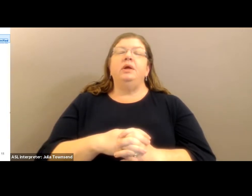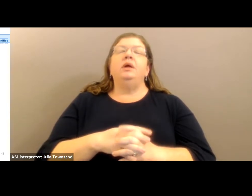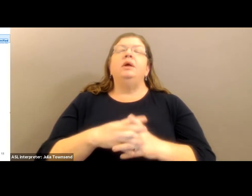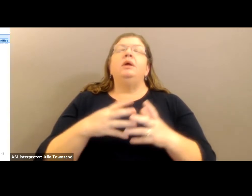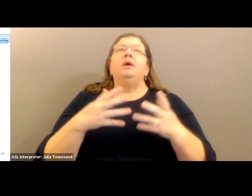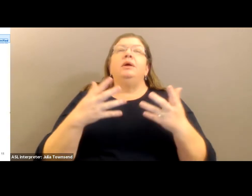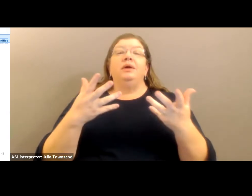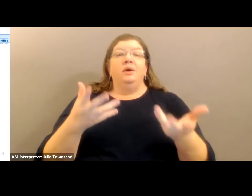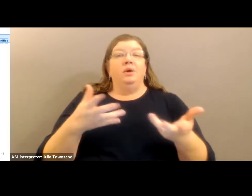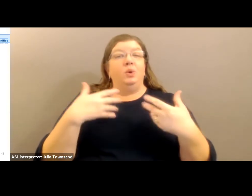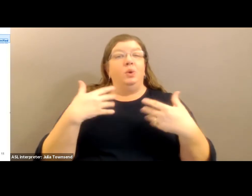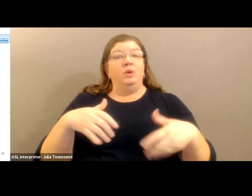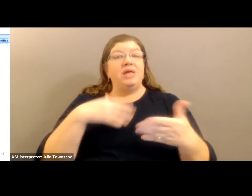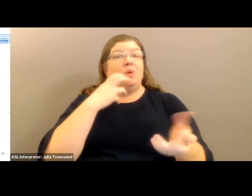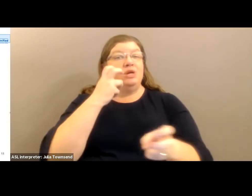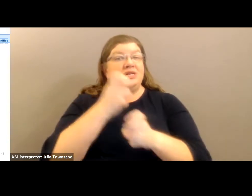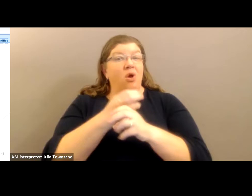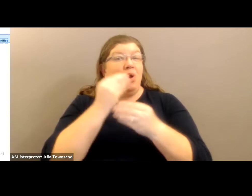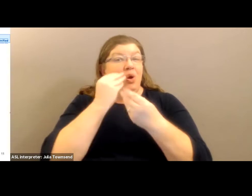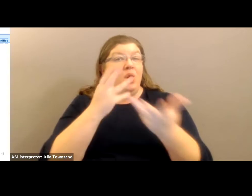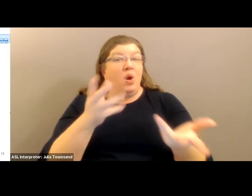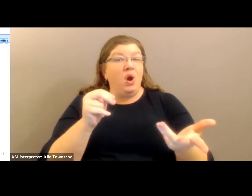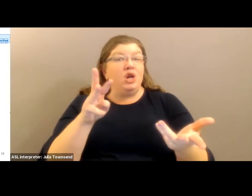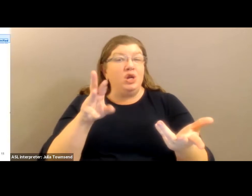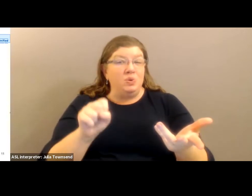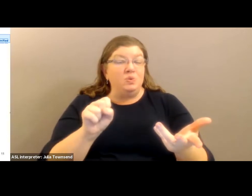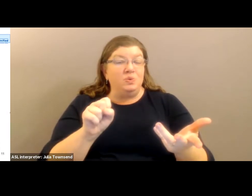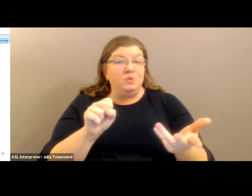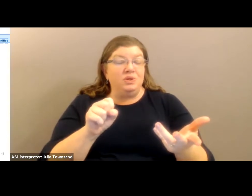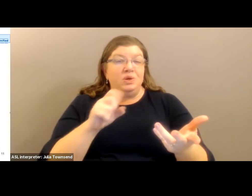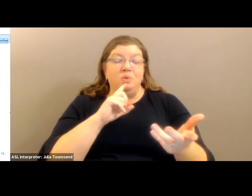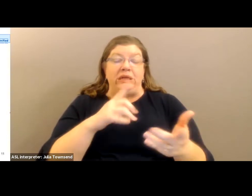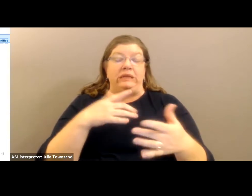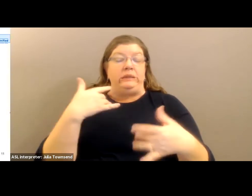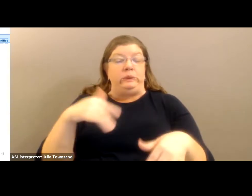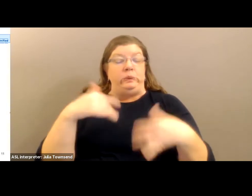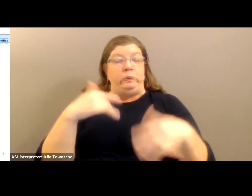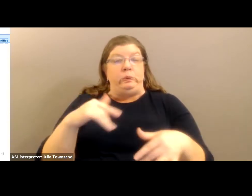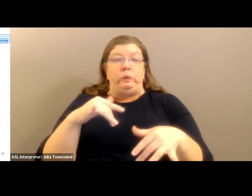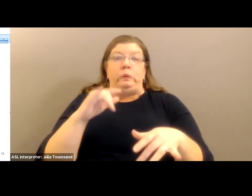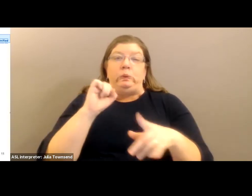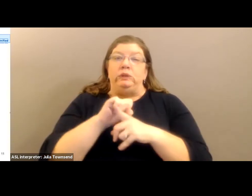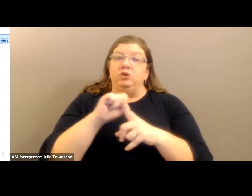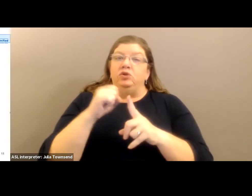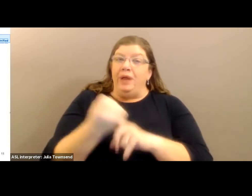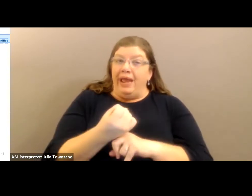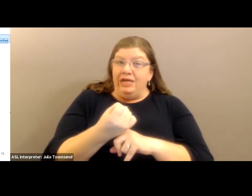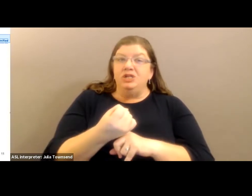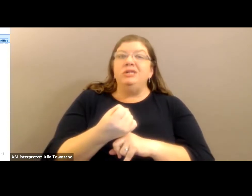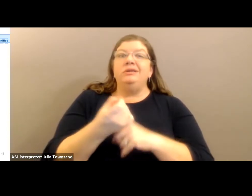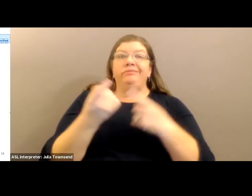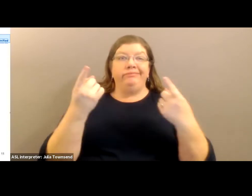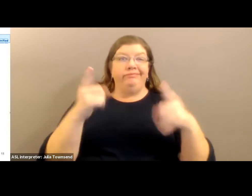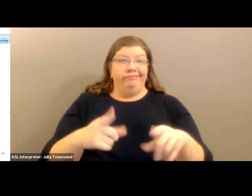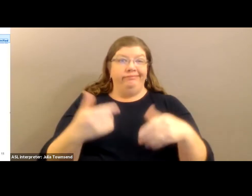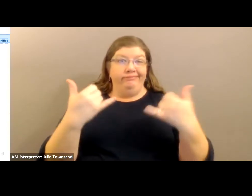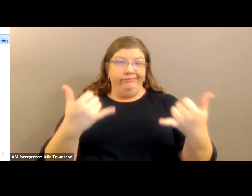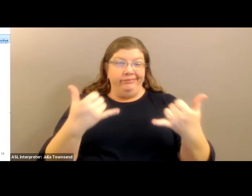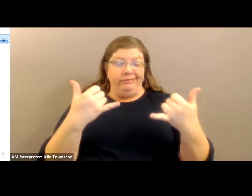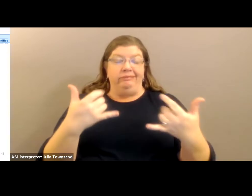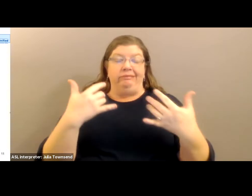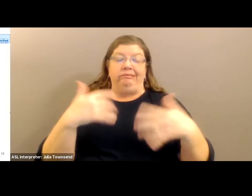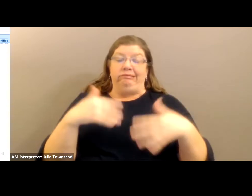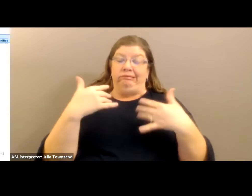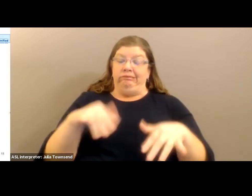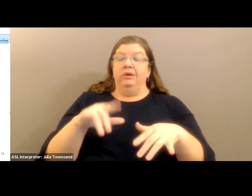that was some difficult news I just shared with you, the dire situation that we have. And it